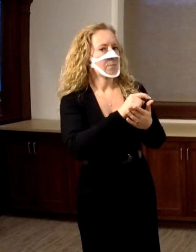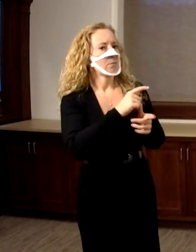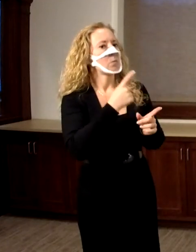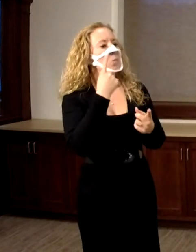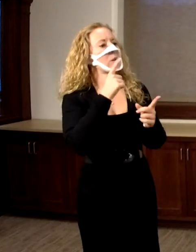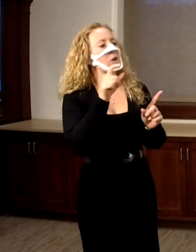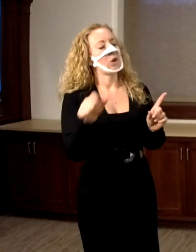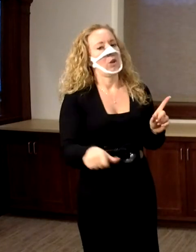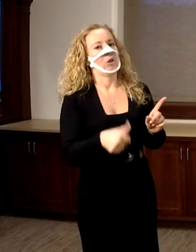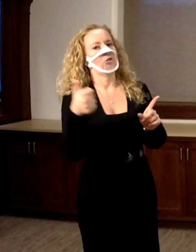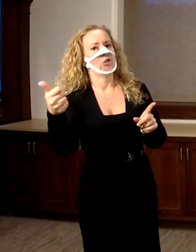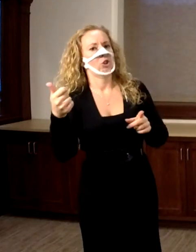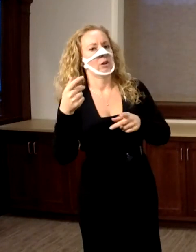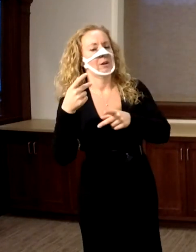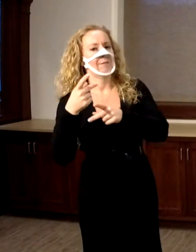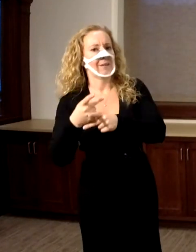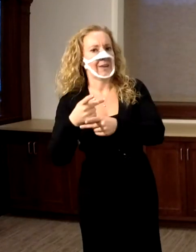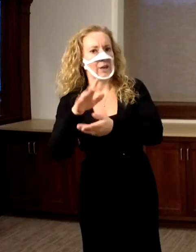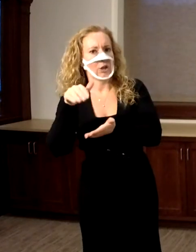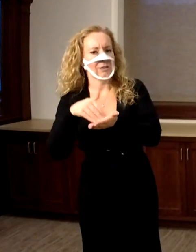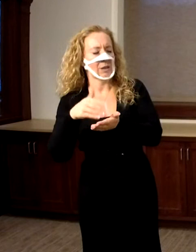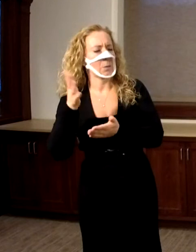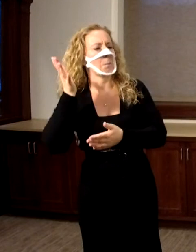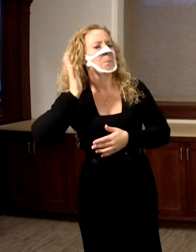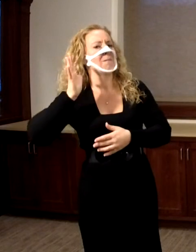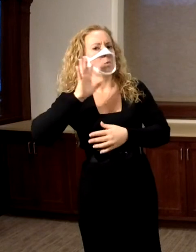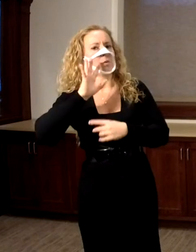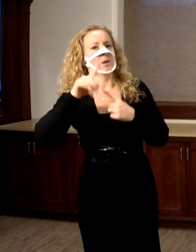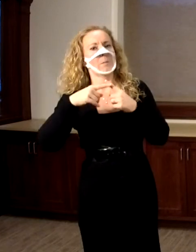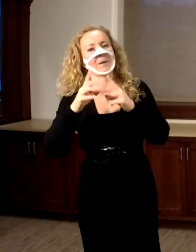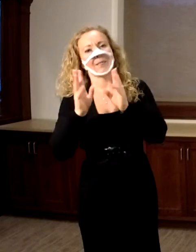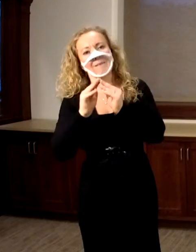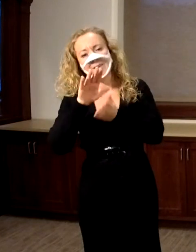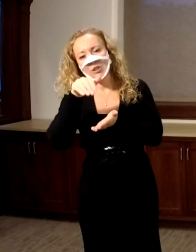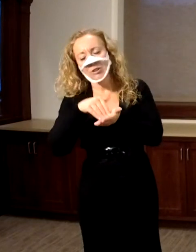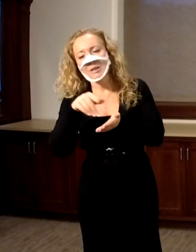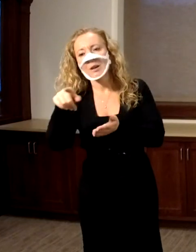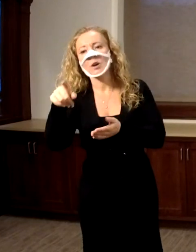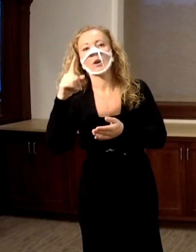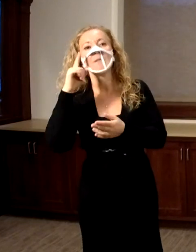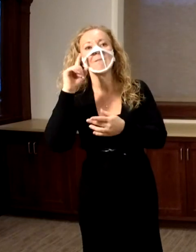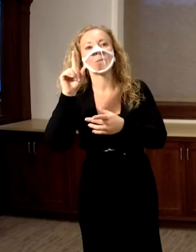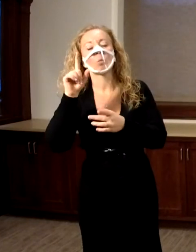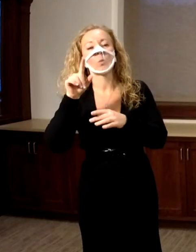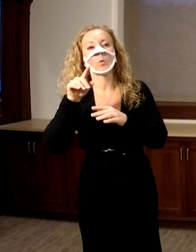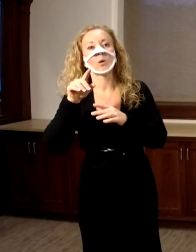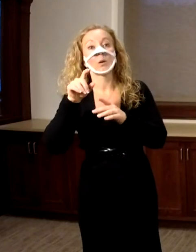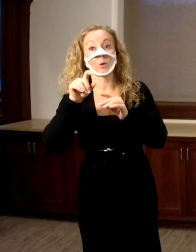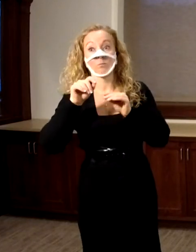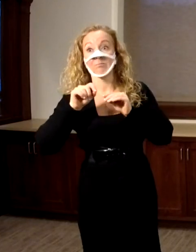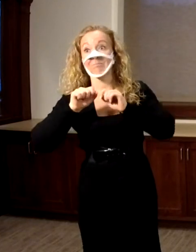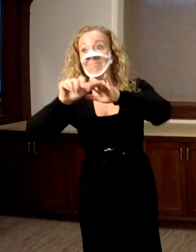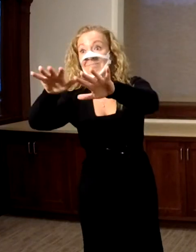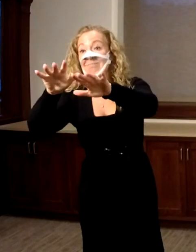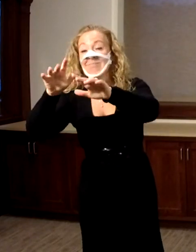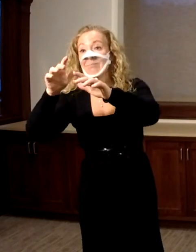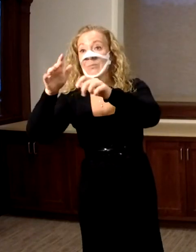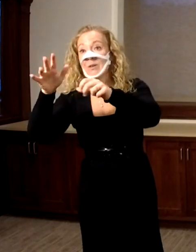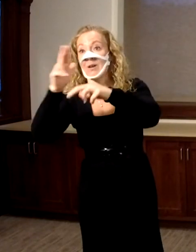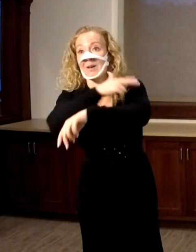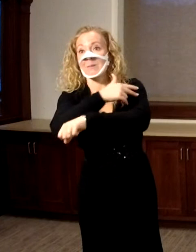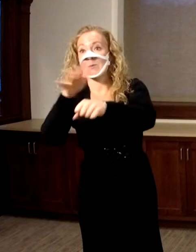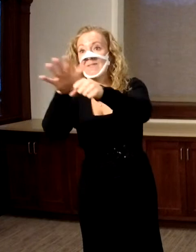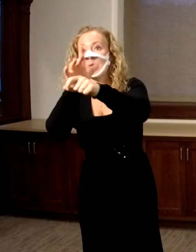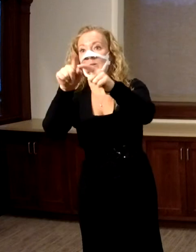alternative site of care? The convention center was mentioned previously as an example for an overflow of post-acute or even acute